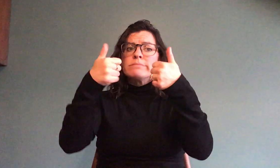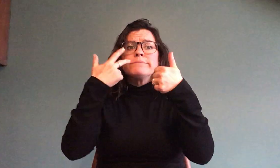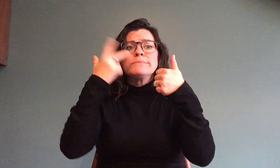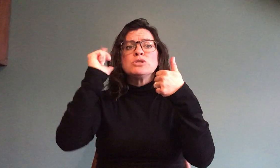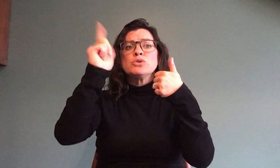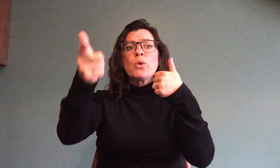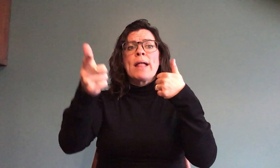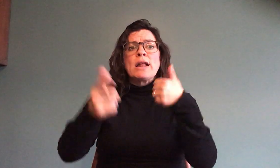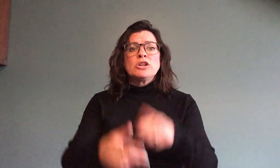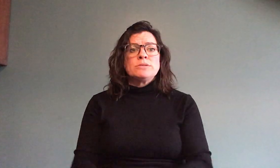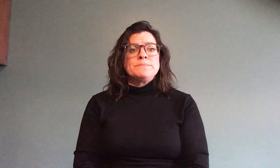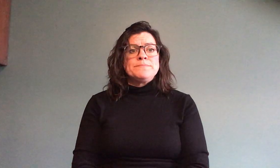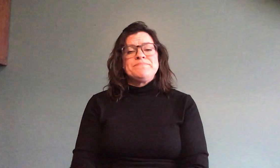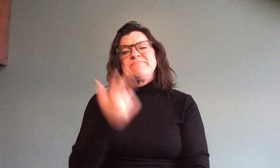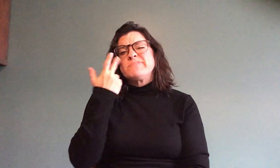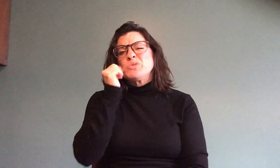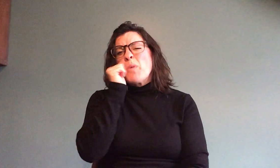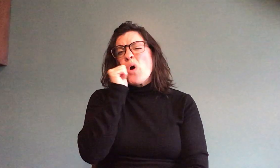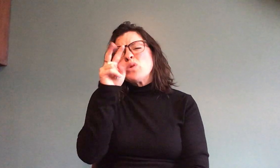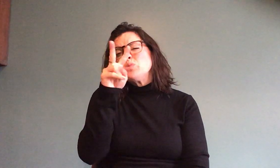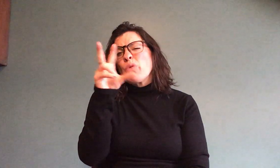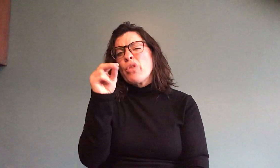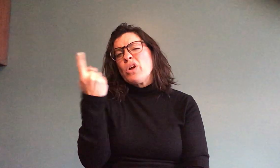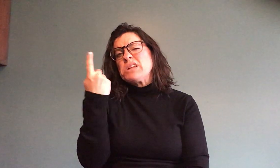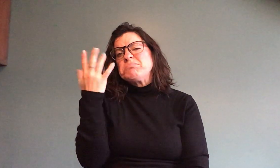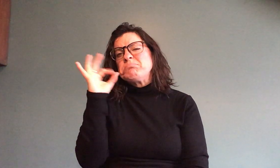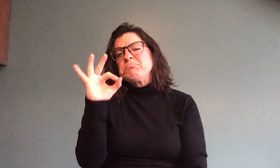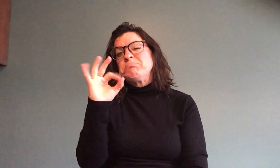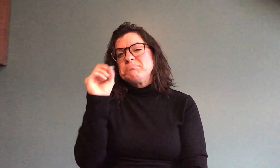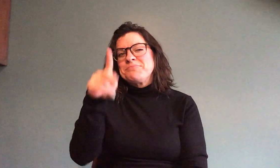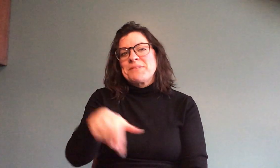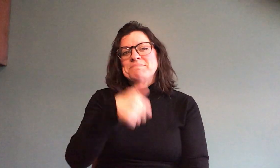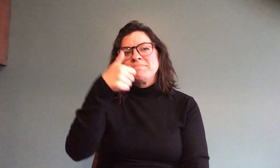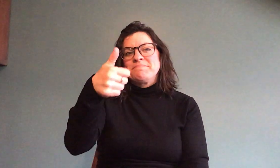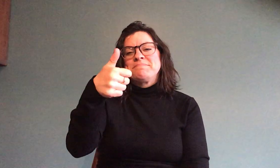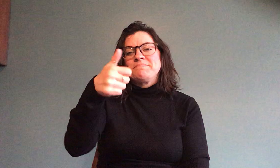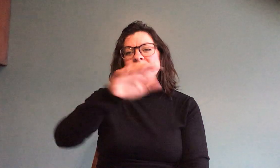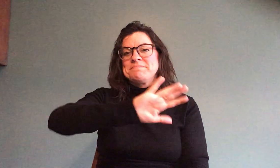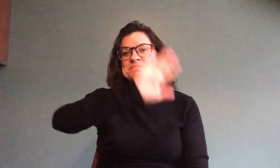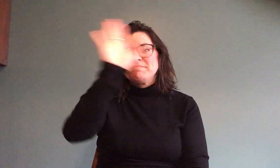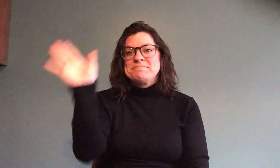Bye bye. Okay, bye. Hasta mañana.